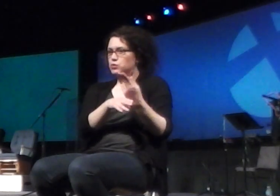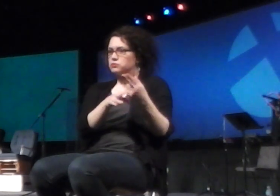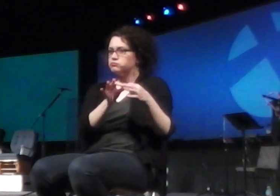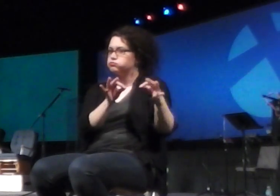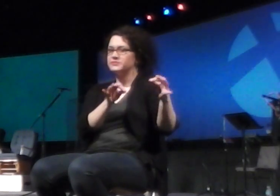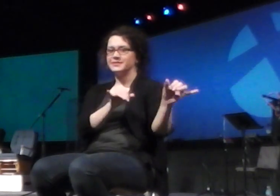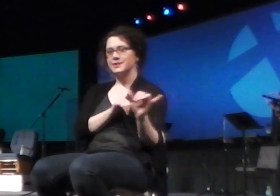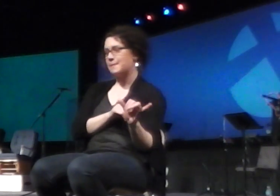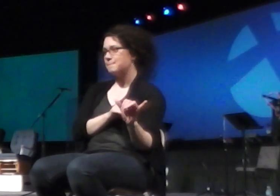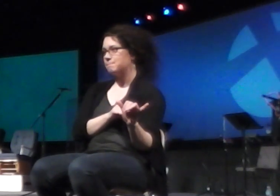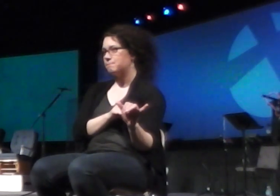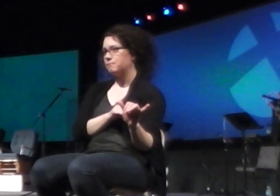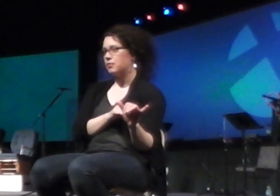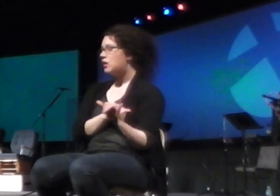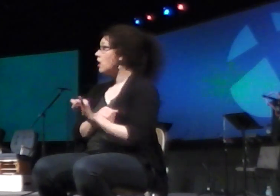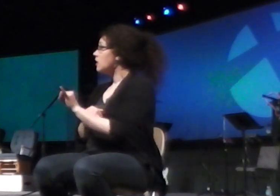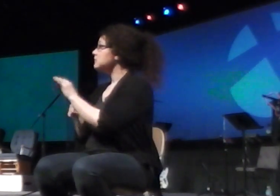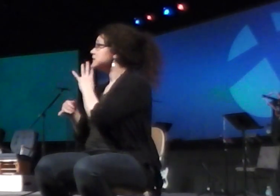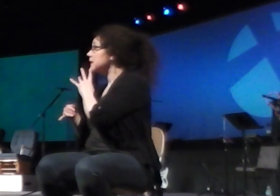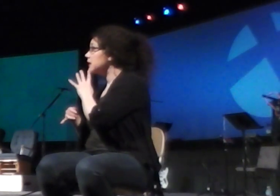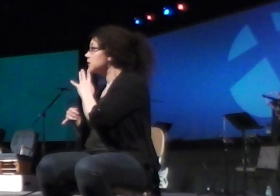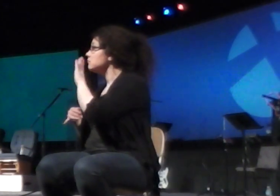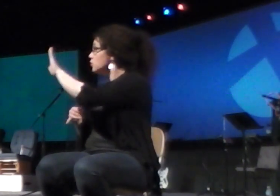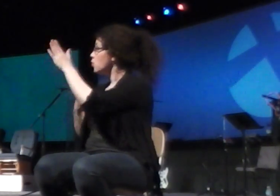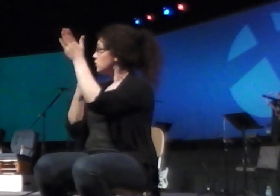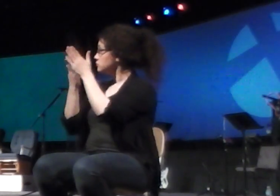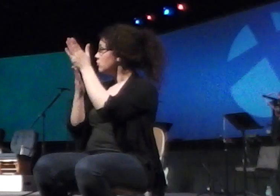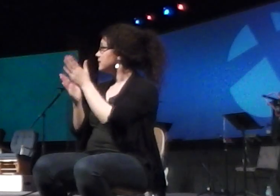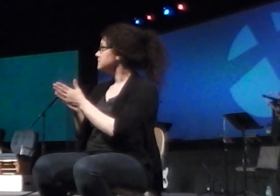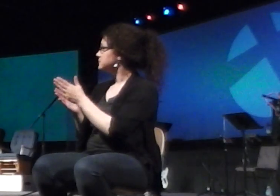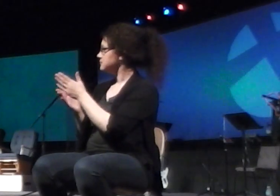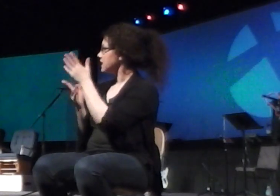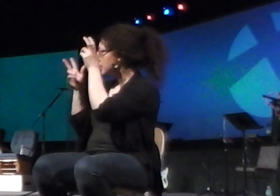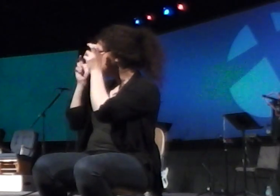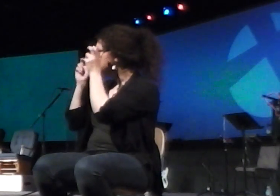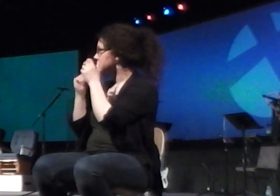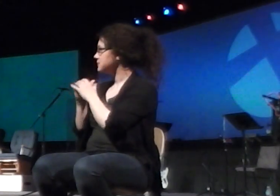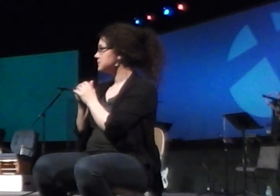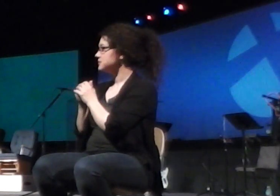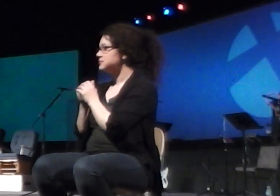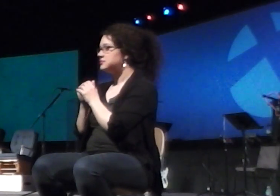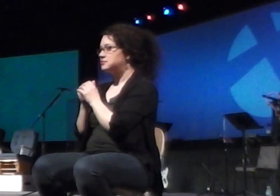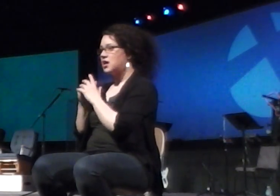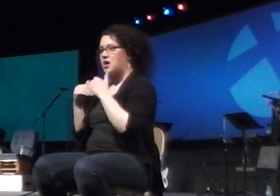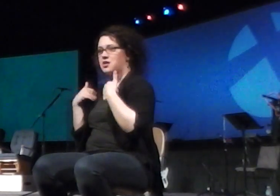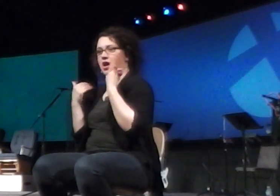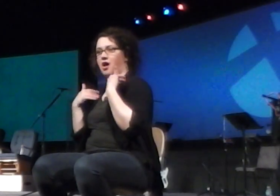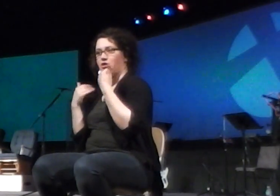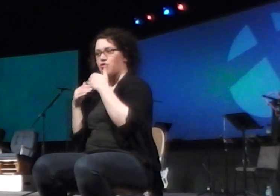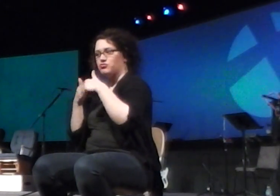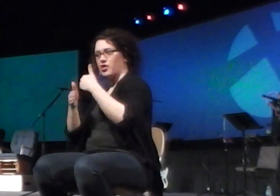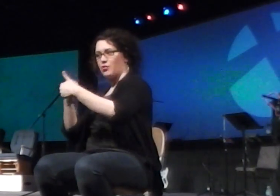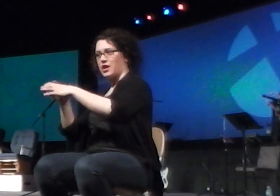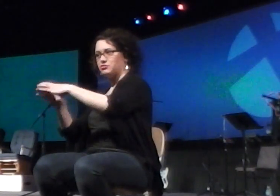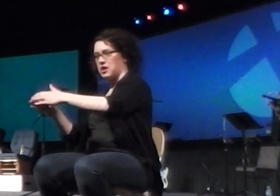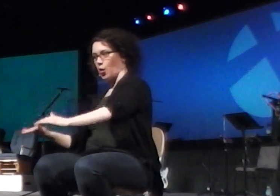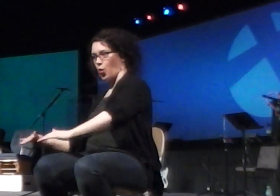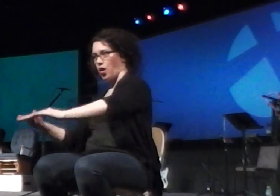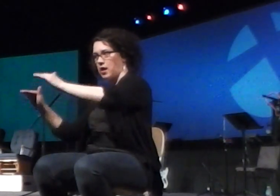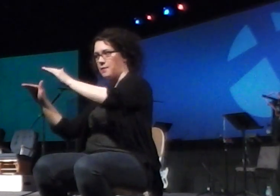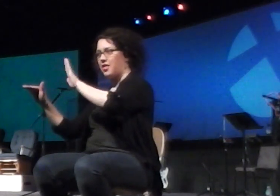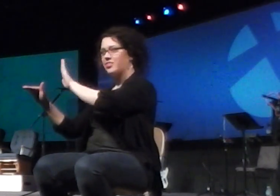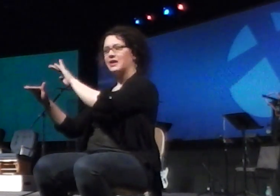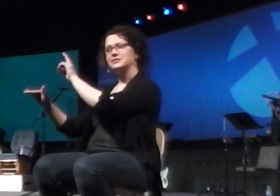language. Speak, for your servant is listening, when he talks to God. The younger generation that's growing up